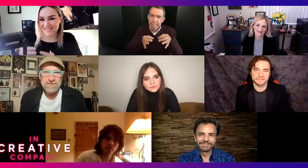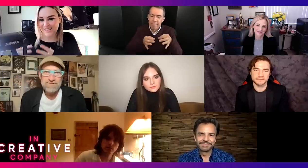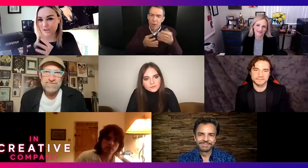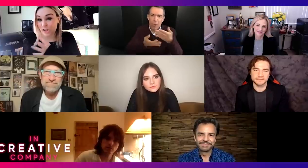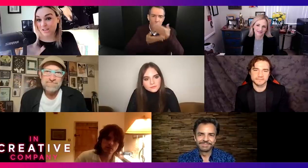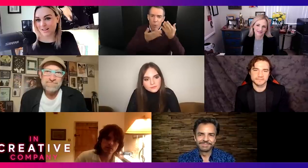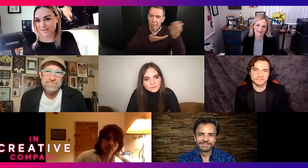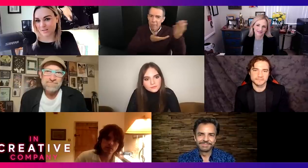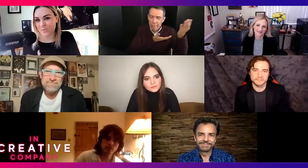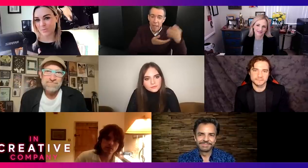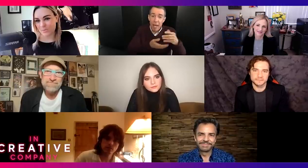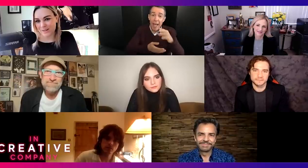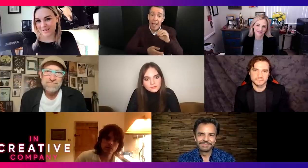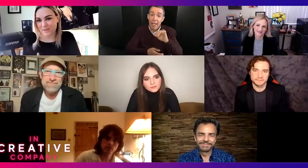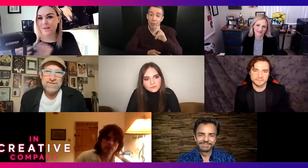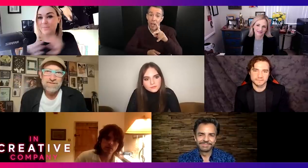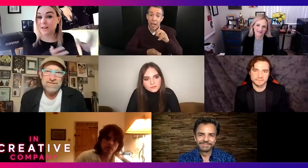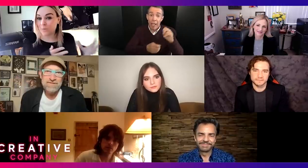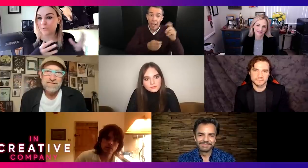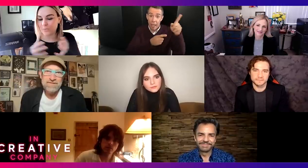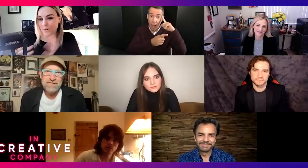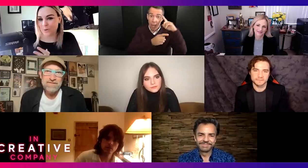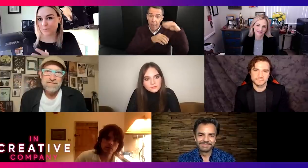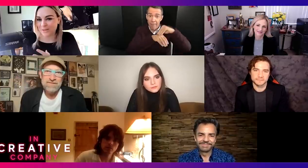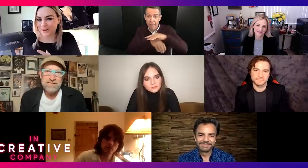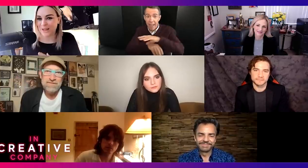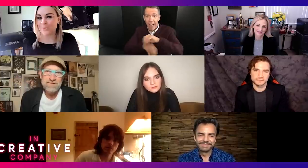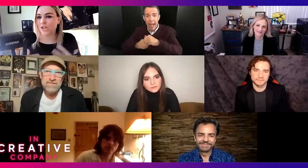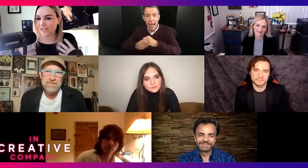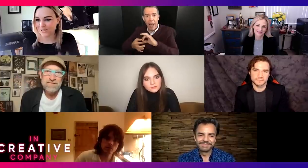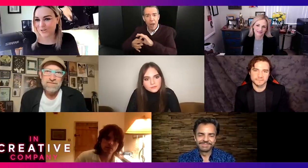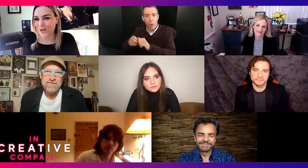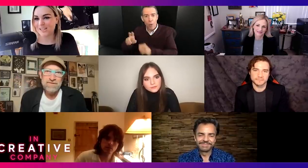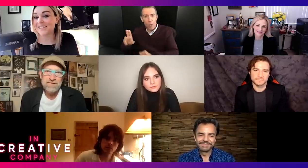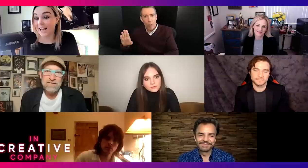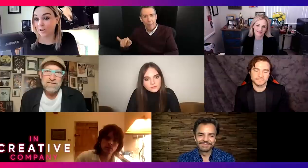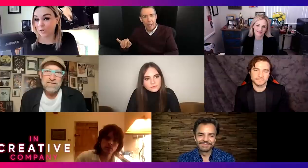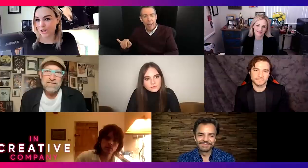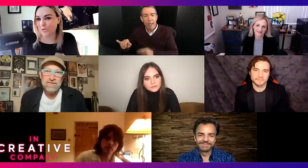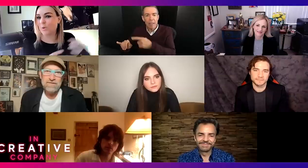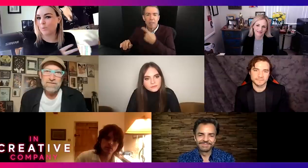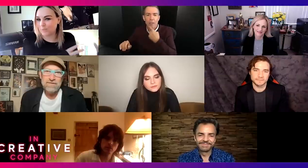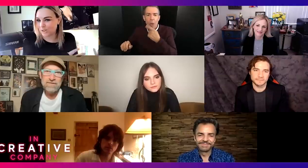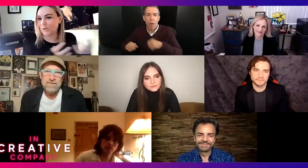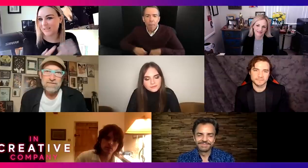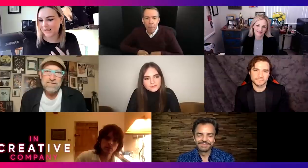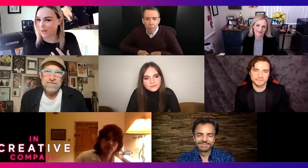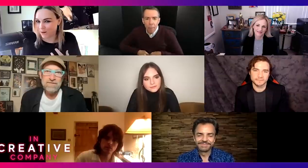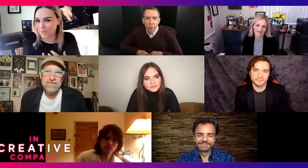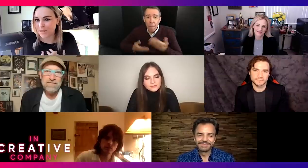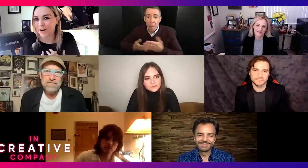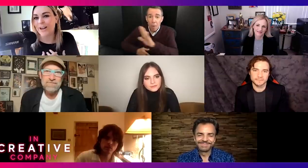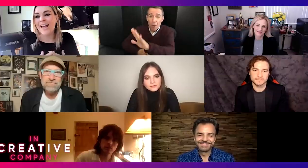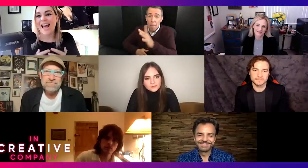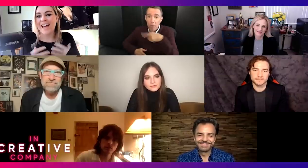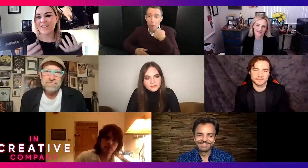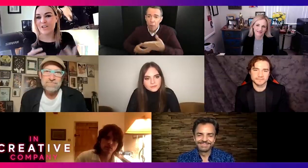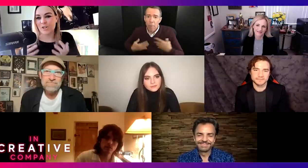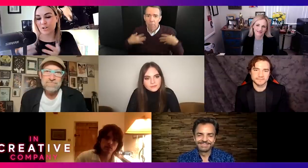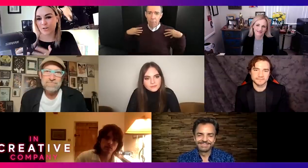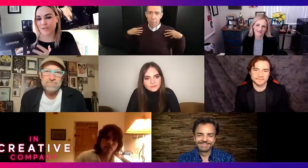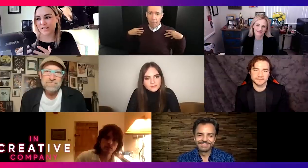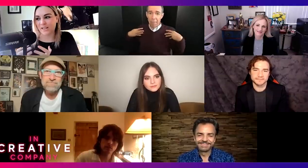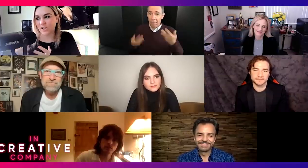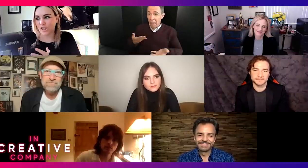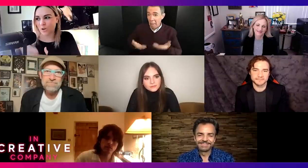certain things that she does with Ruby that maybe come from her own mother. Like when she tells her not to slouch, she was probably told the same by her mother. And then